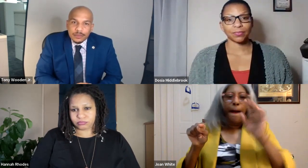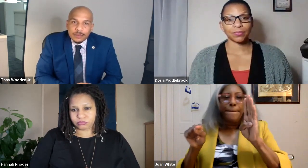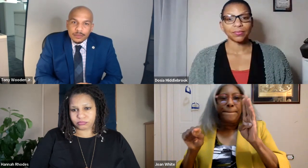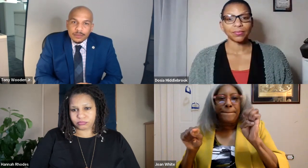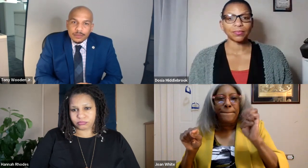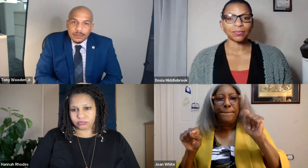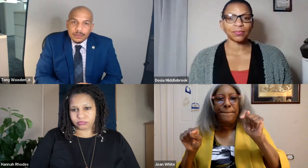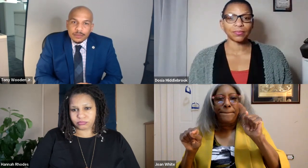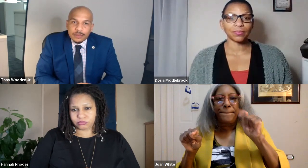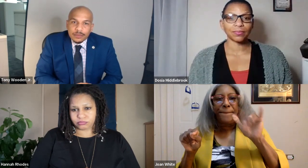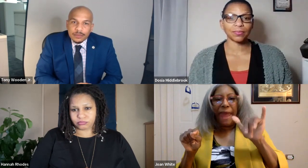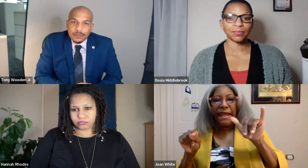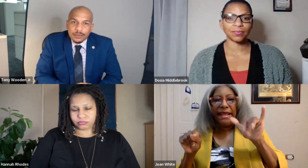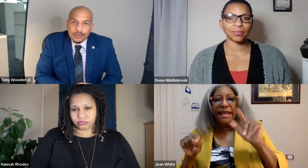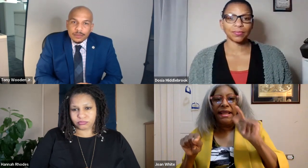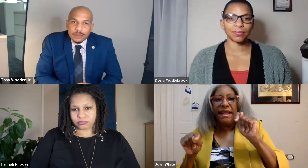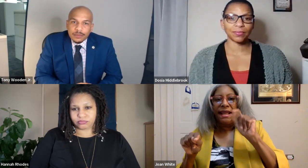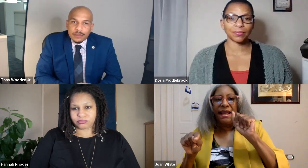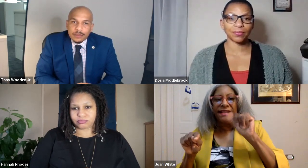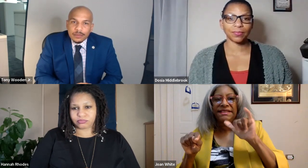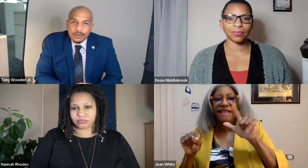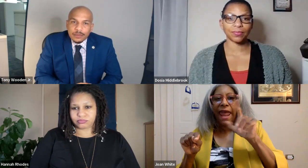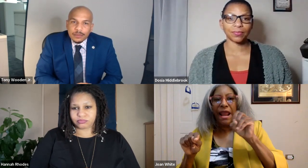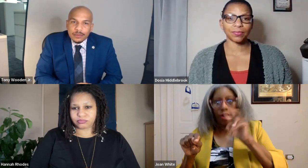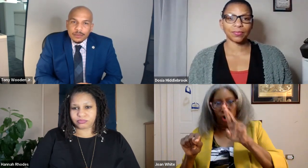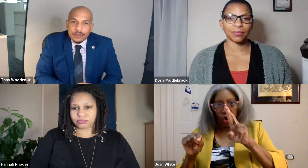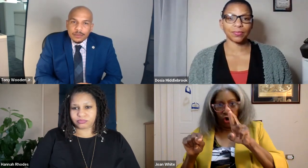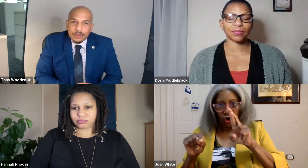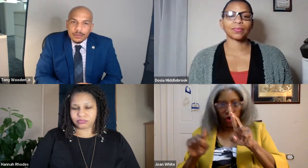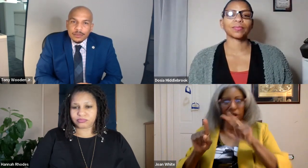from him or one of the cousins. This would be Betty.